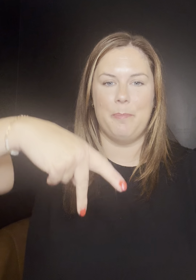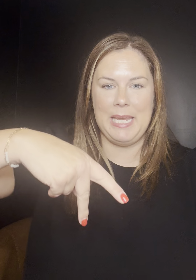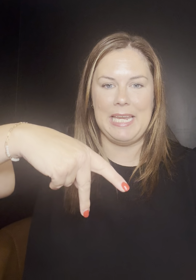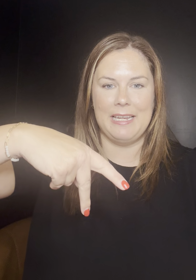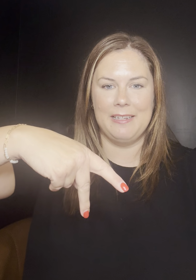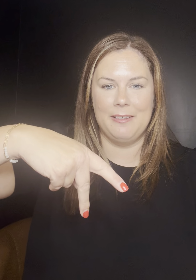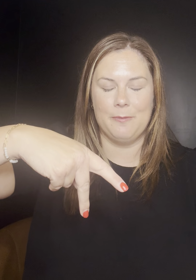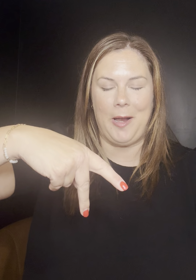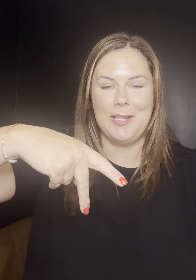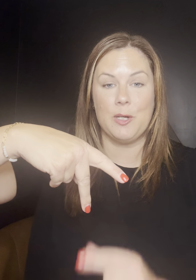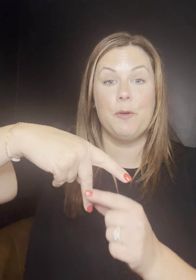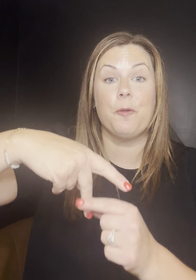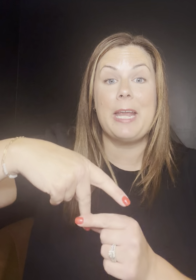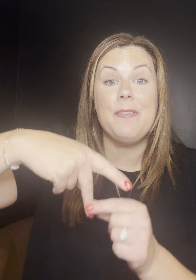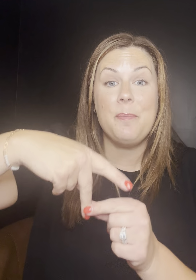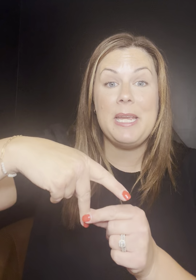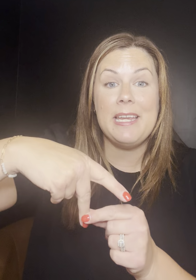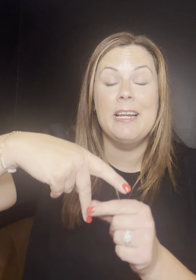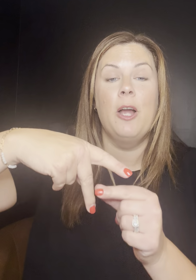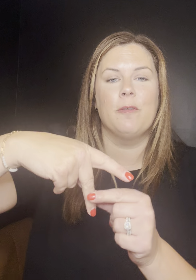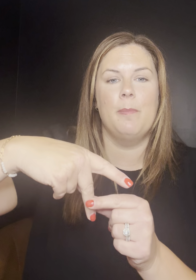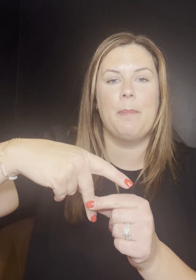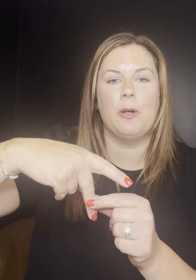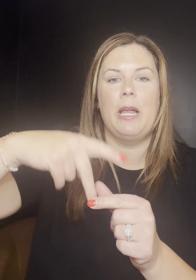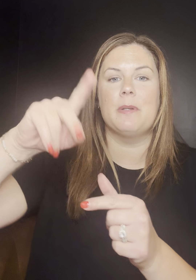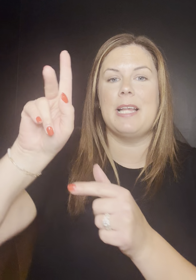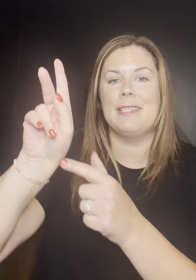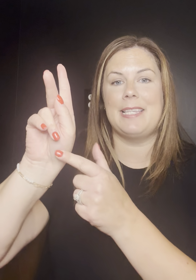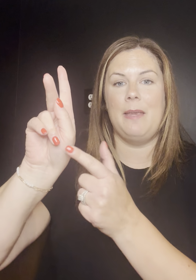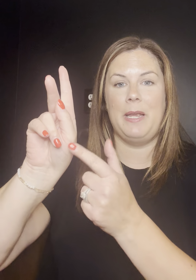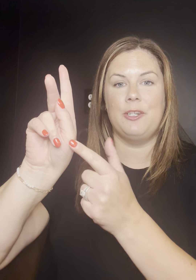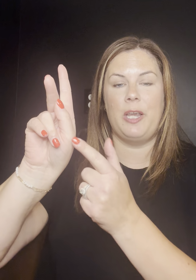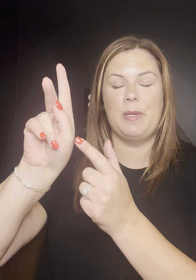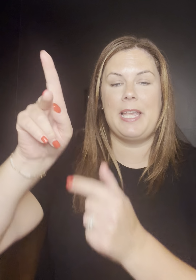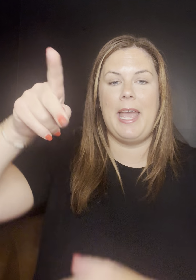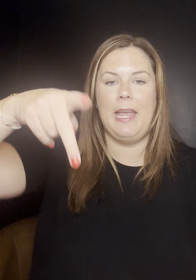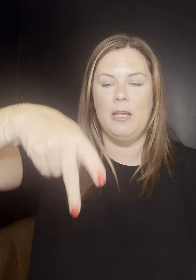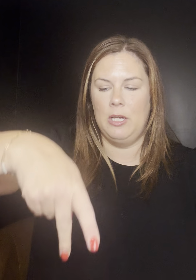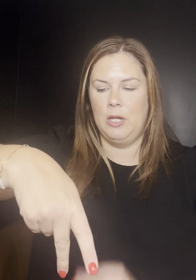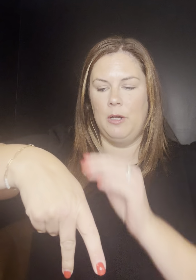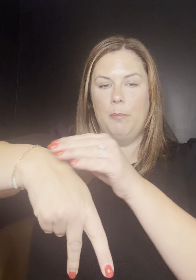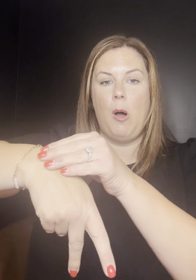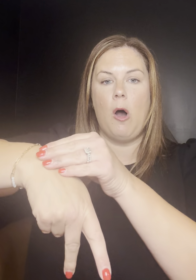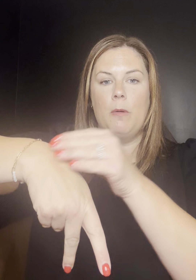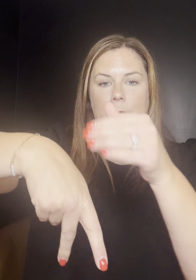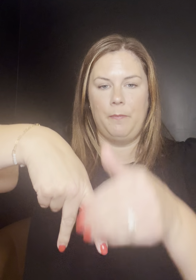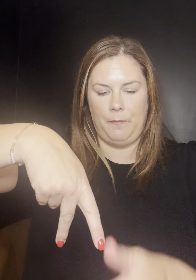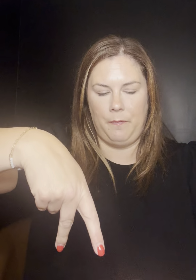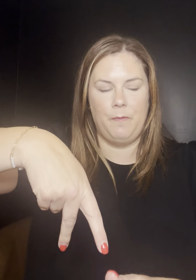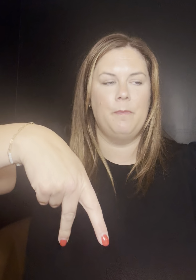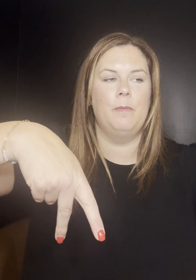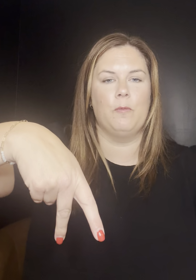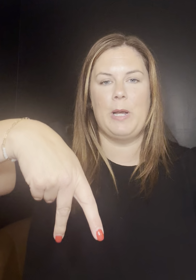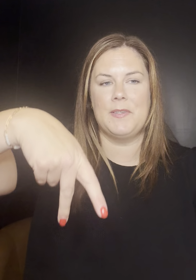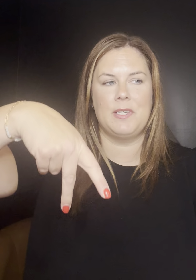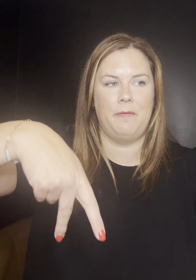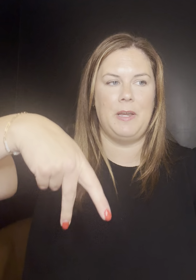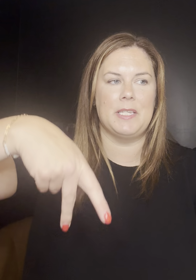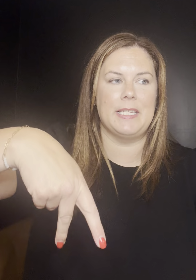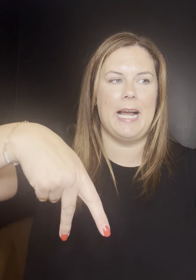P, right? So if you forget the P, remember it was that same hand shape as K, palm, wrist facing down.